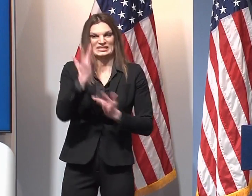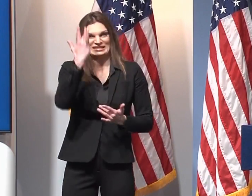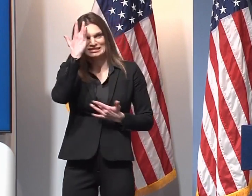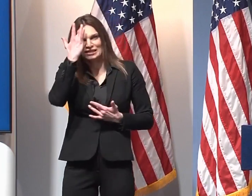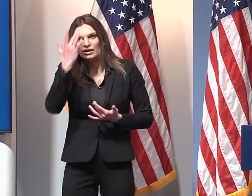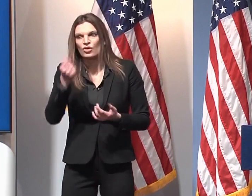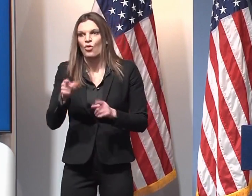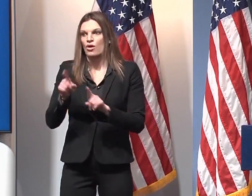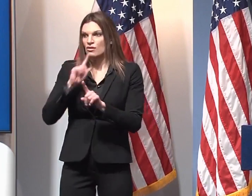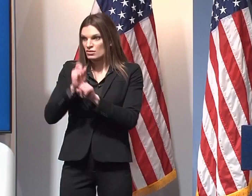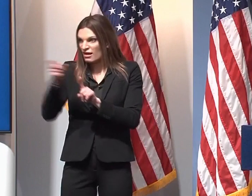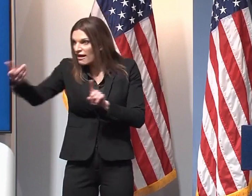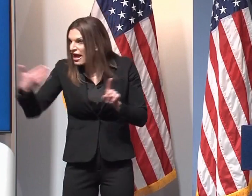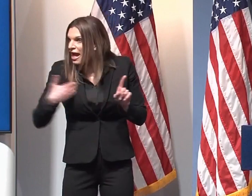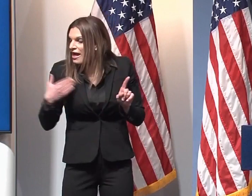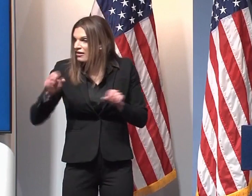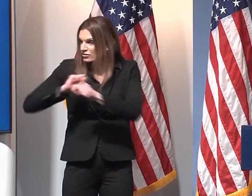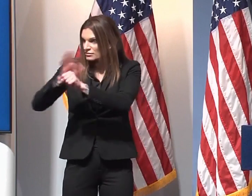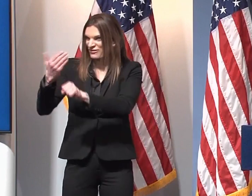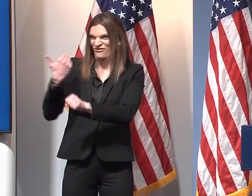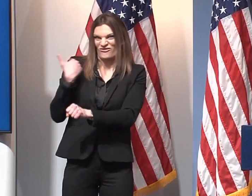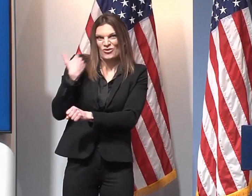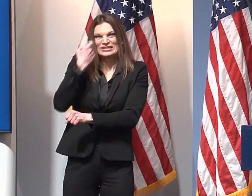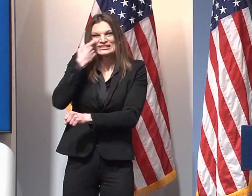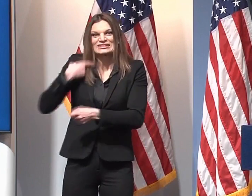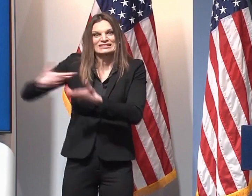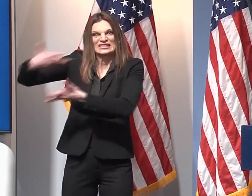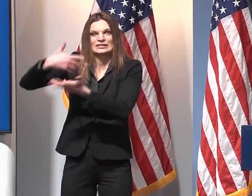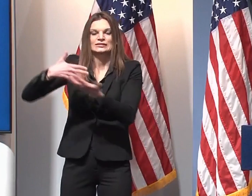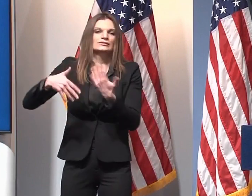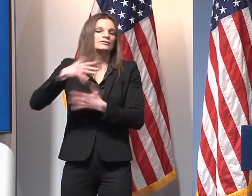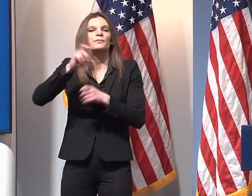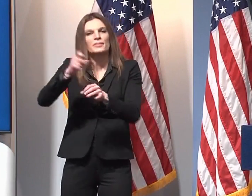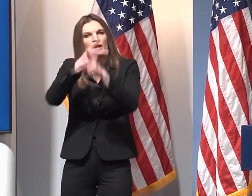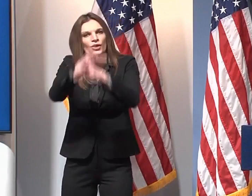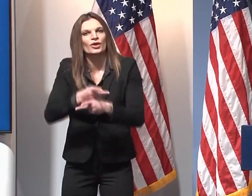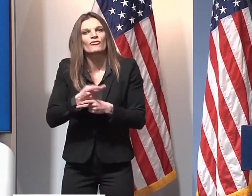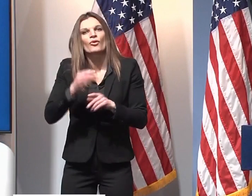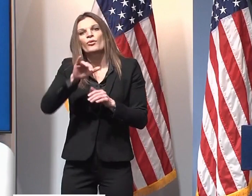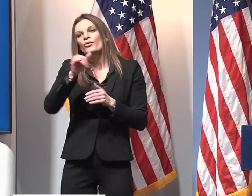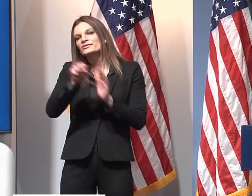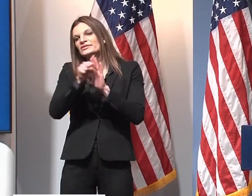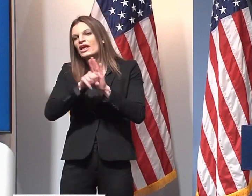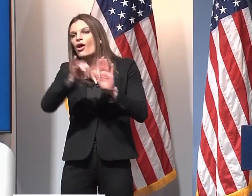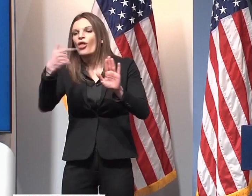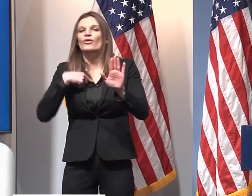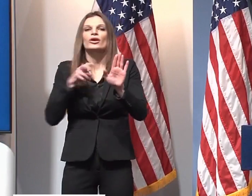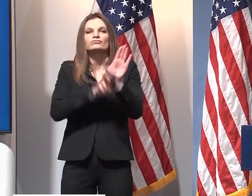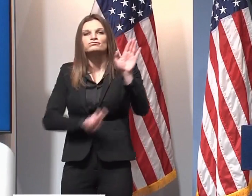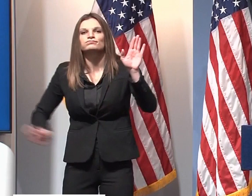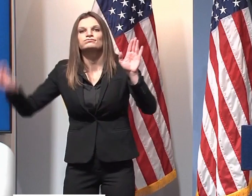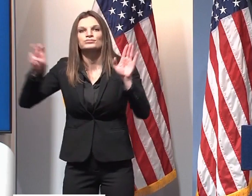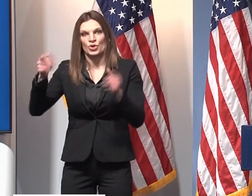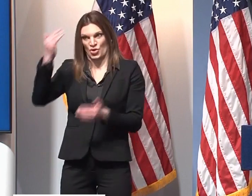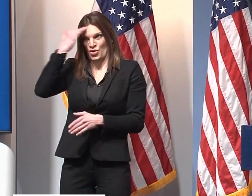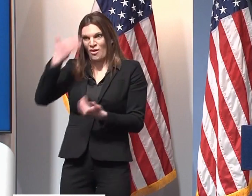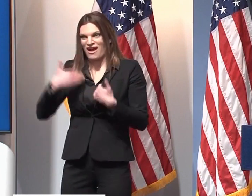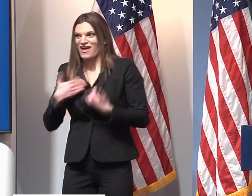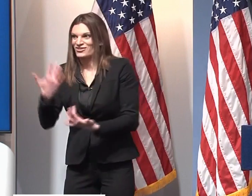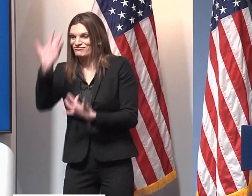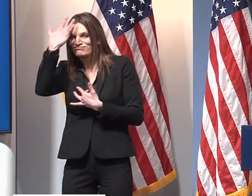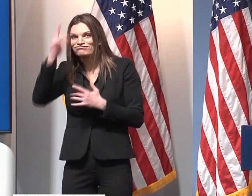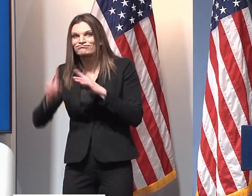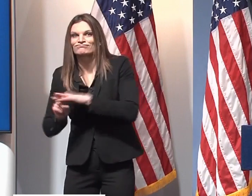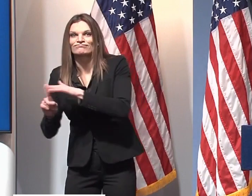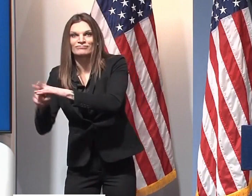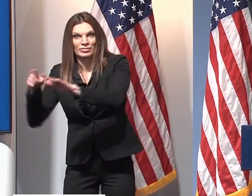experiencing symptoms, or if you recently traveled outside of the state or to a place where we know variants are circulating.